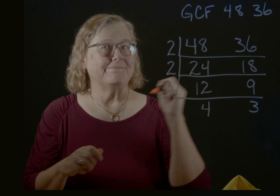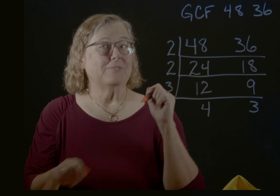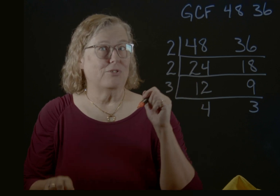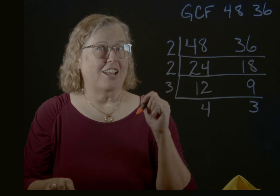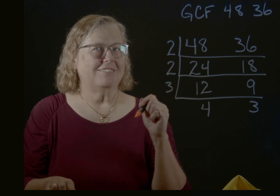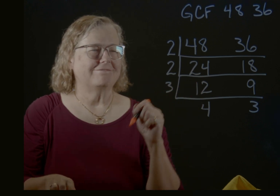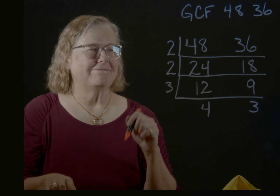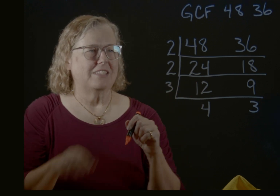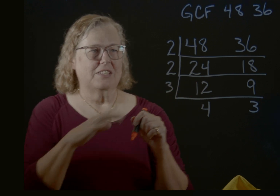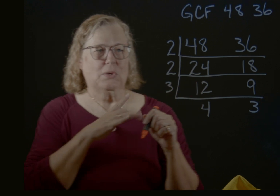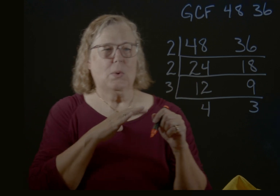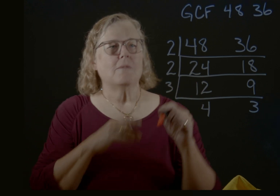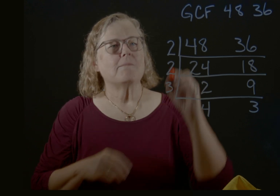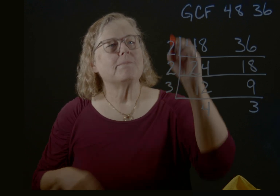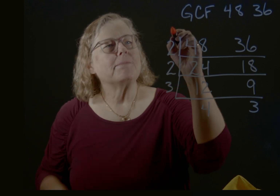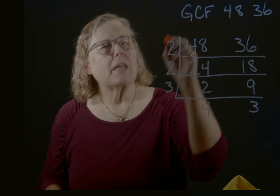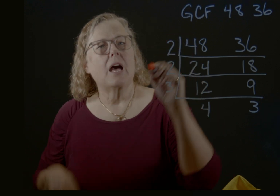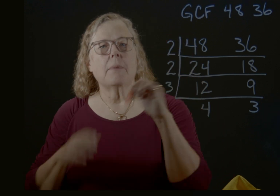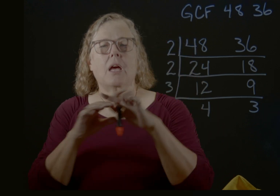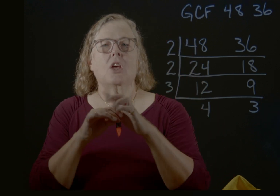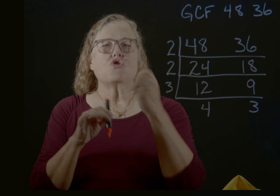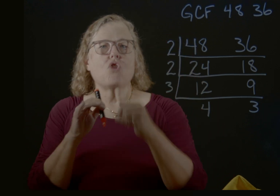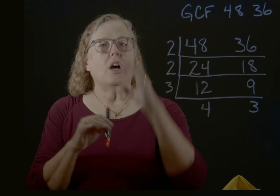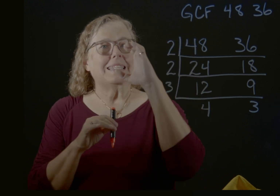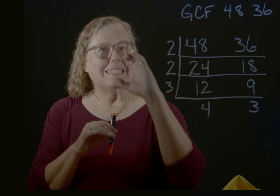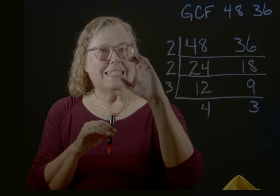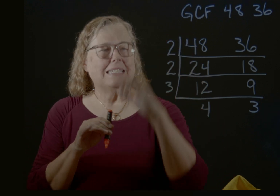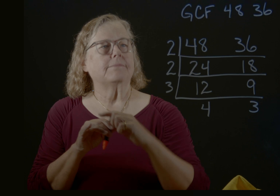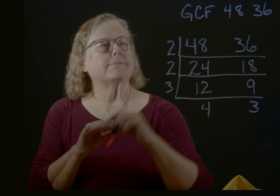You ready? This is kind of cool. I'm going to draw a big C to show you.